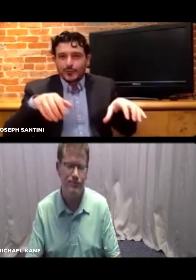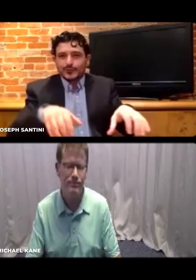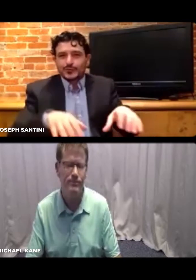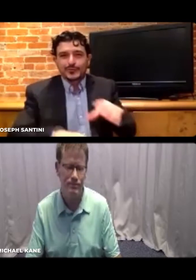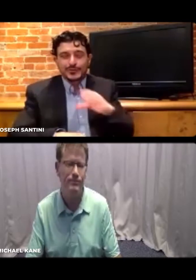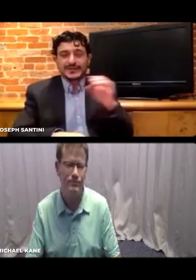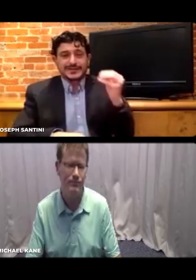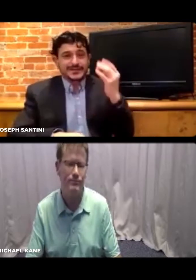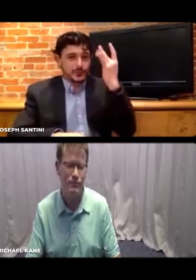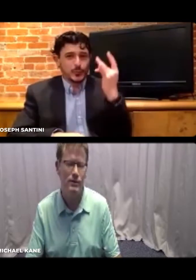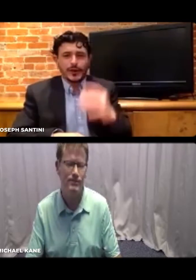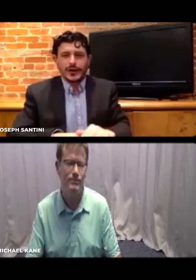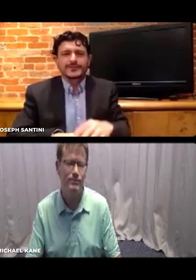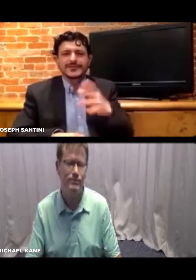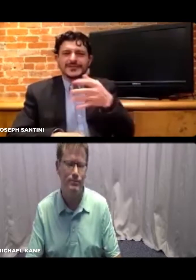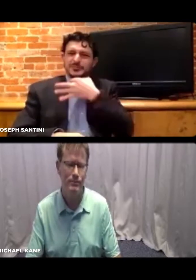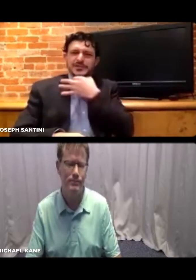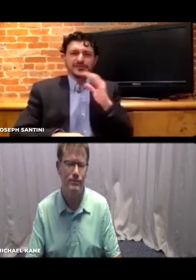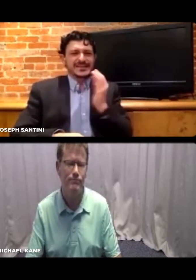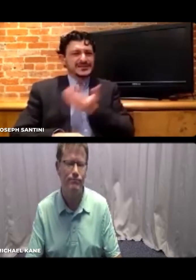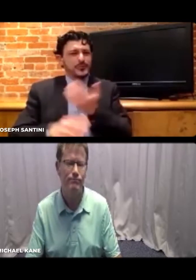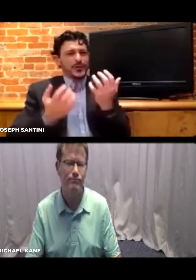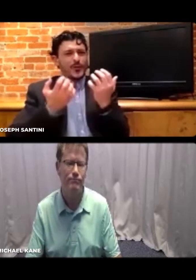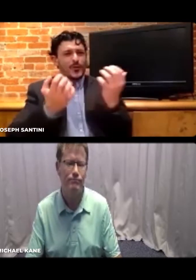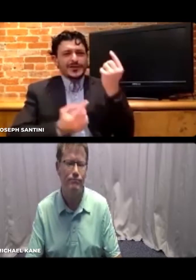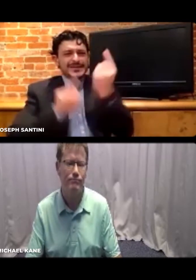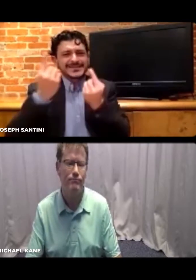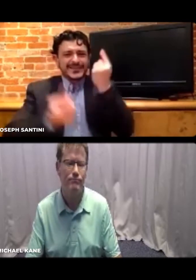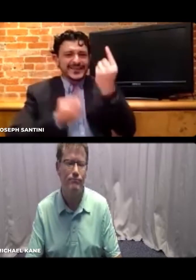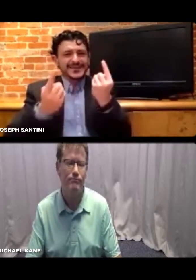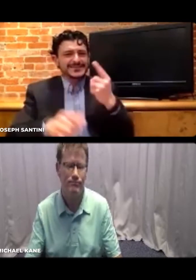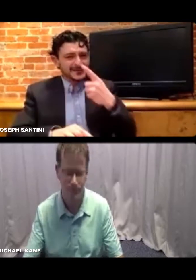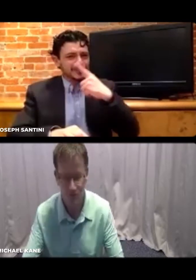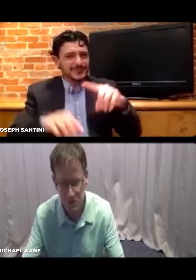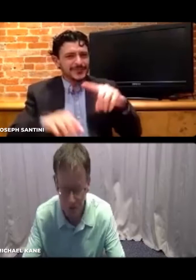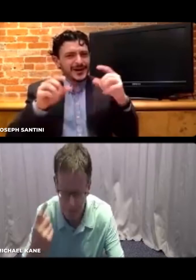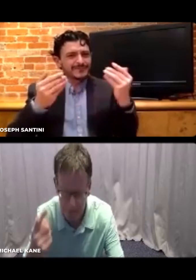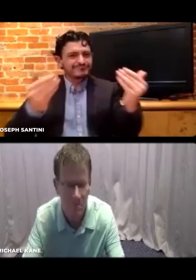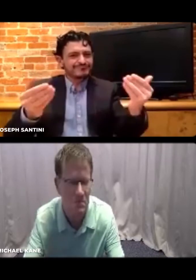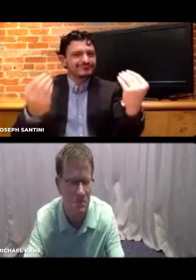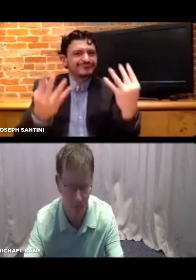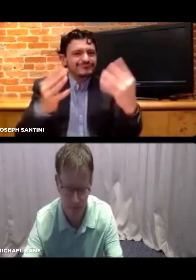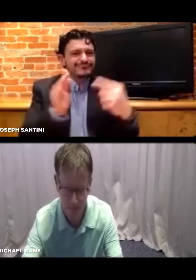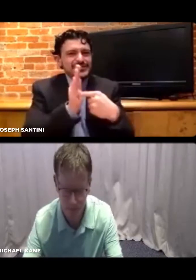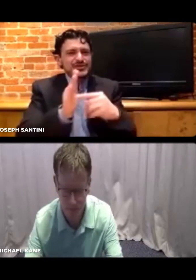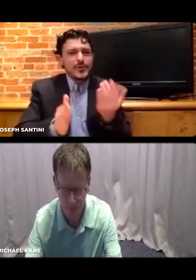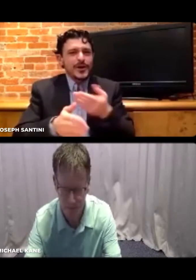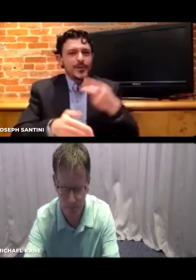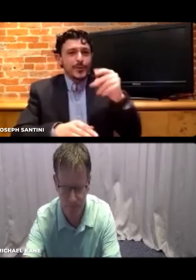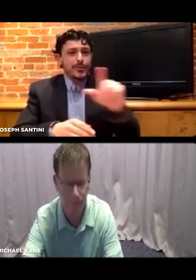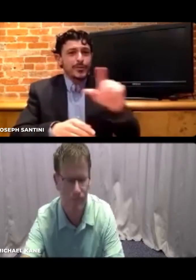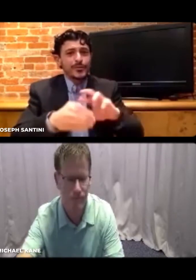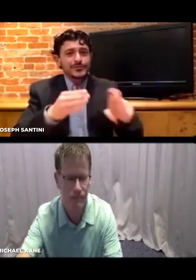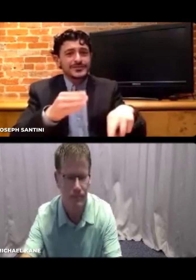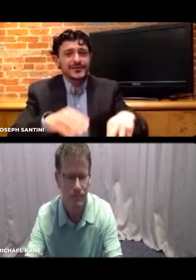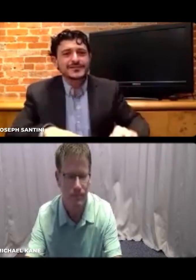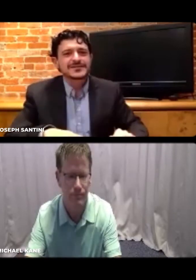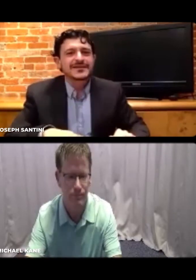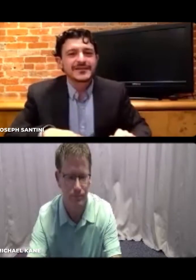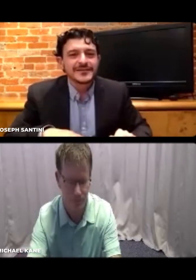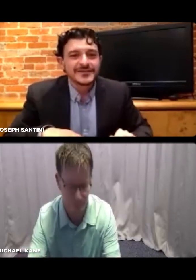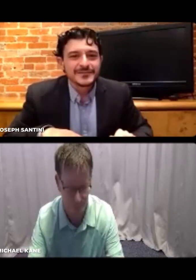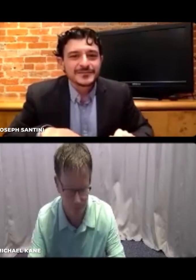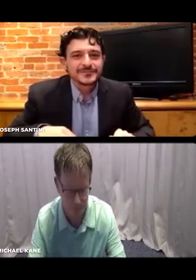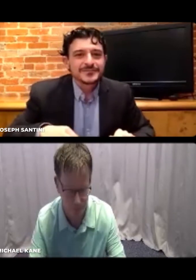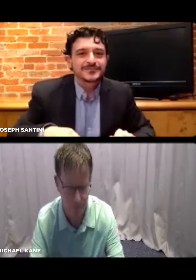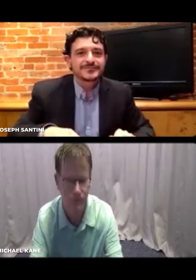them why we're doing what we're doing. So I'm curious what the audience thinks is the right age to start teaching about